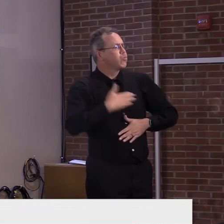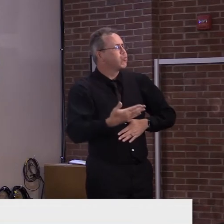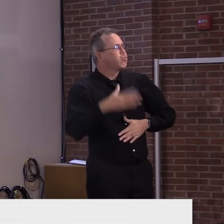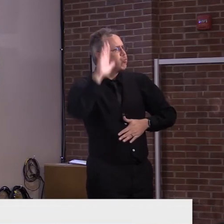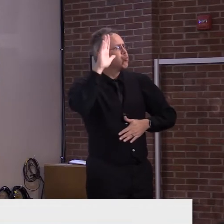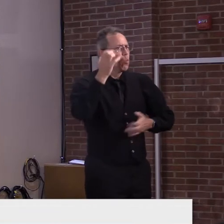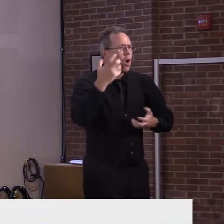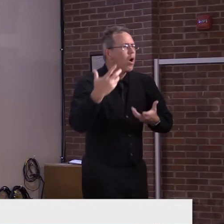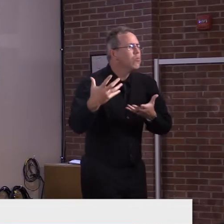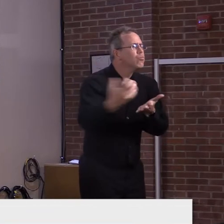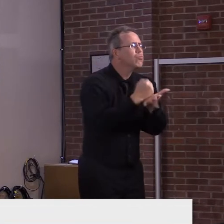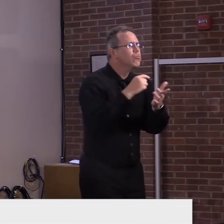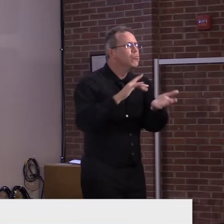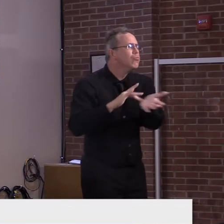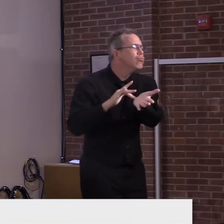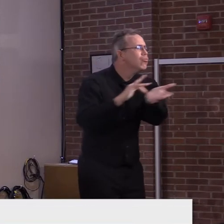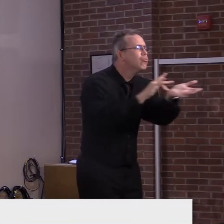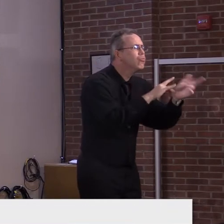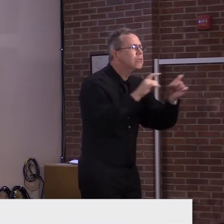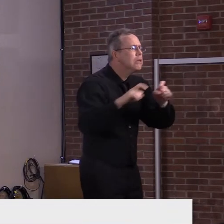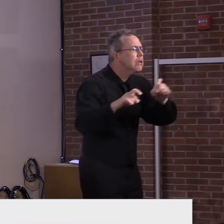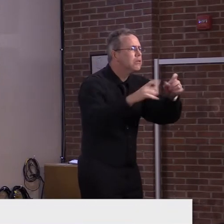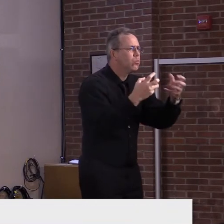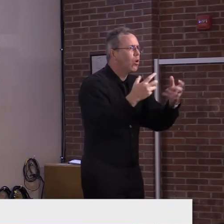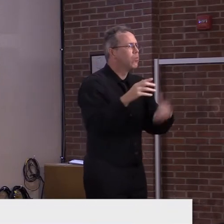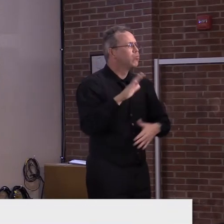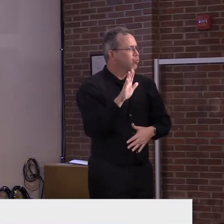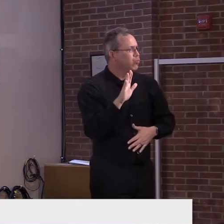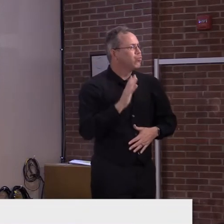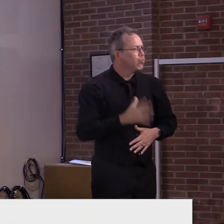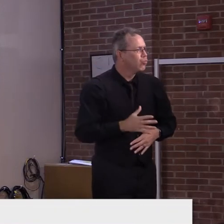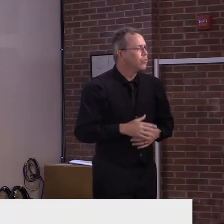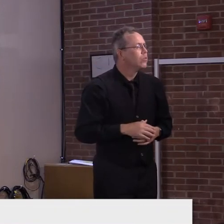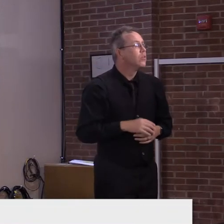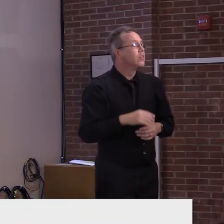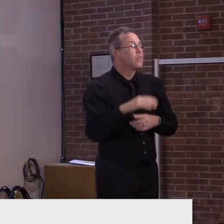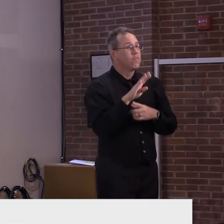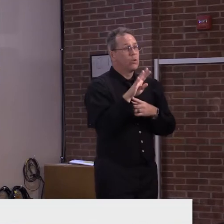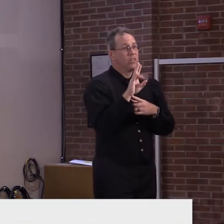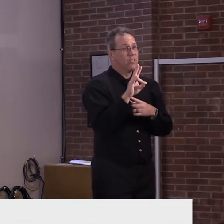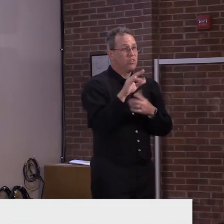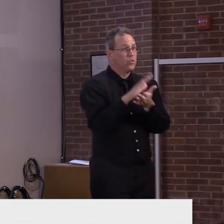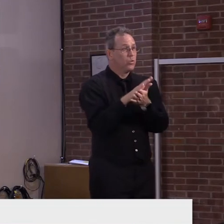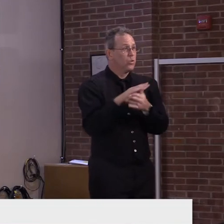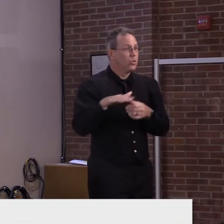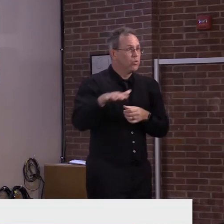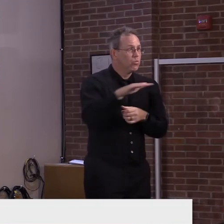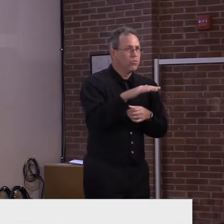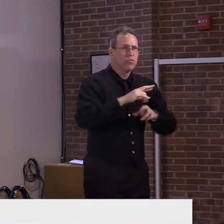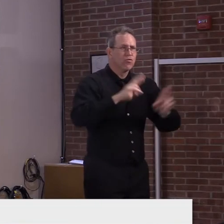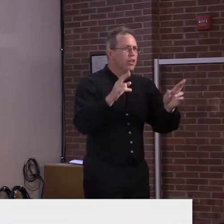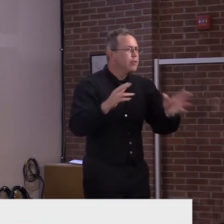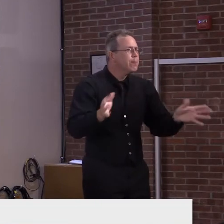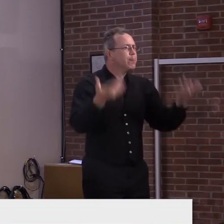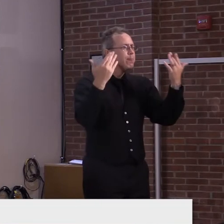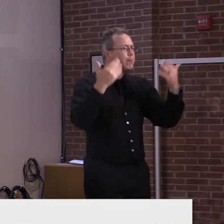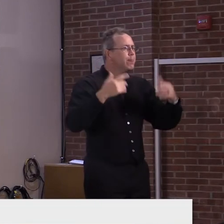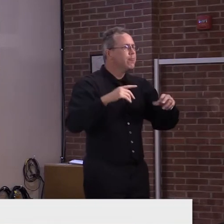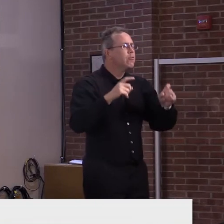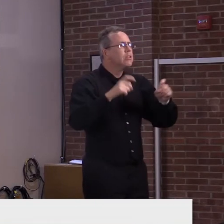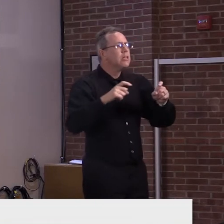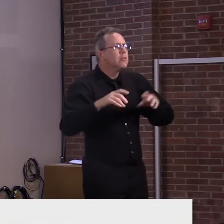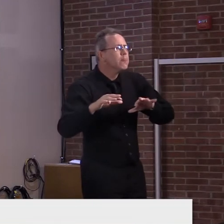that all of the 47 supervisory unions will be up and running by the end of September. Well, I also want